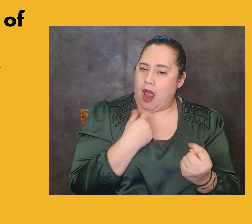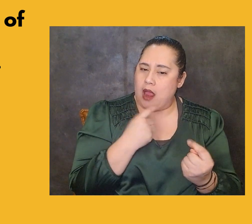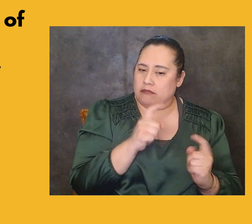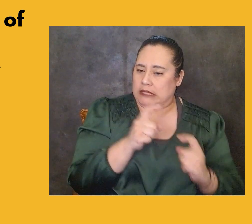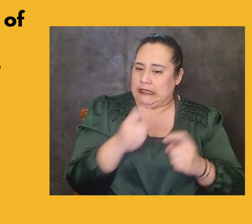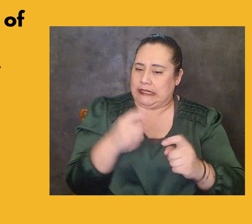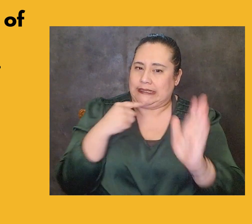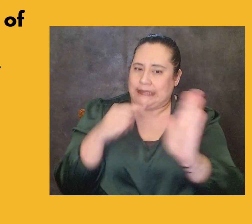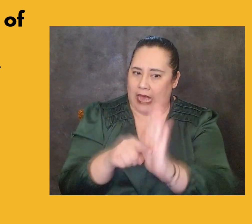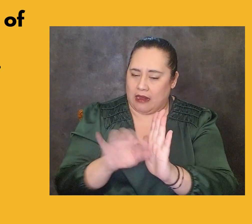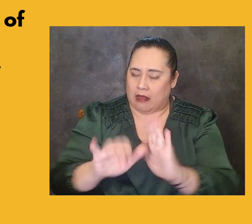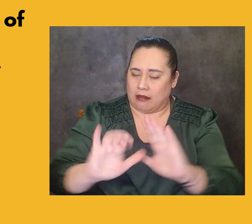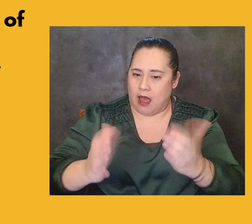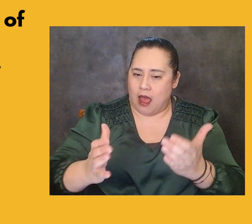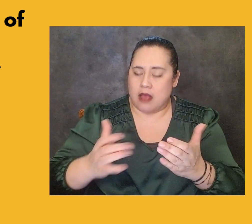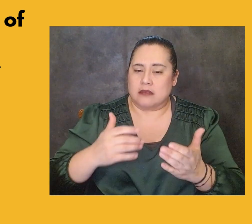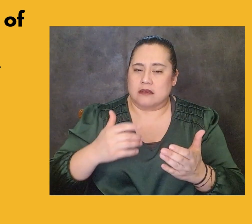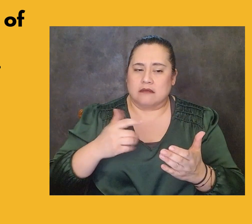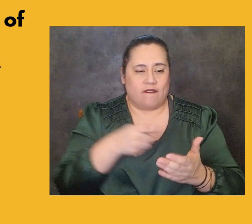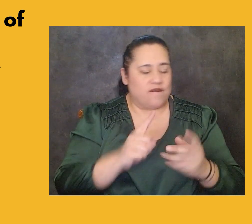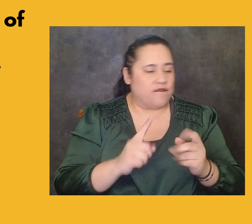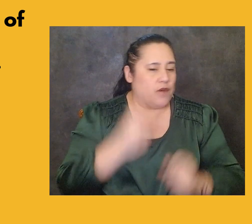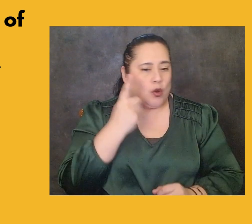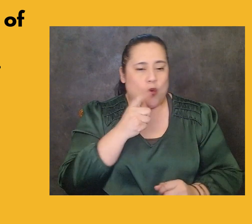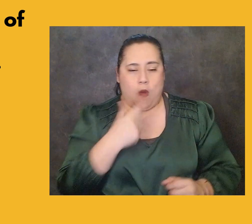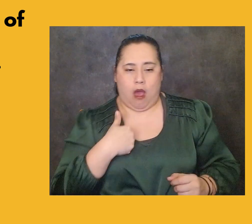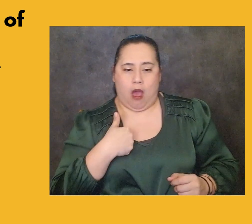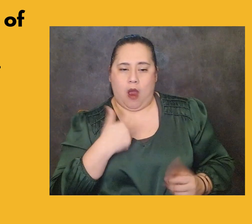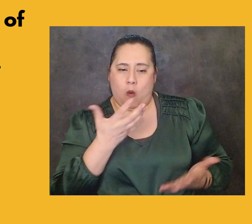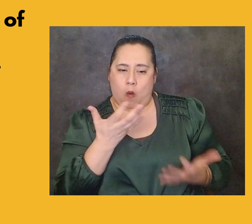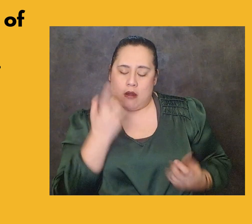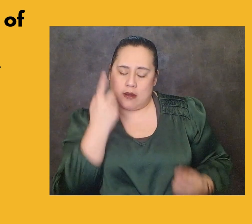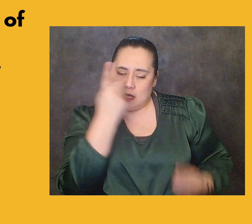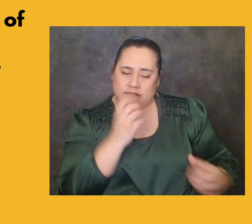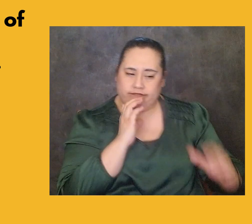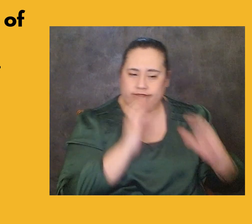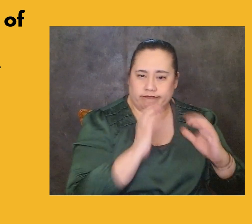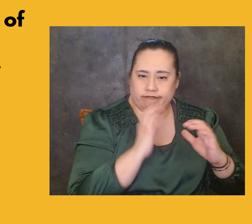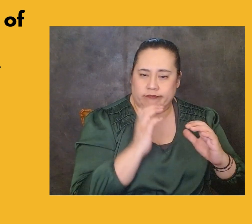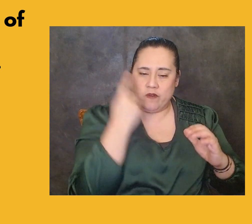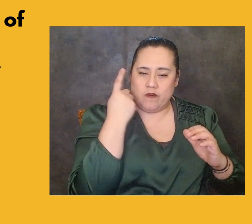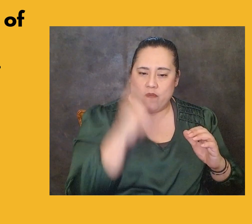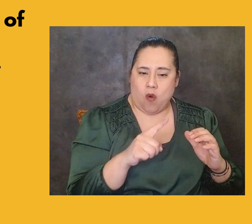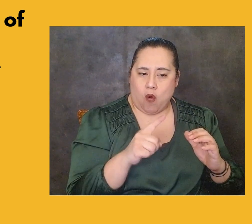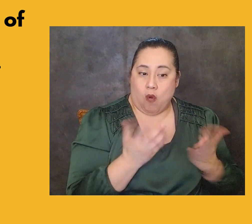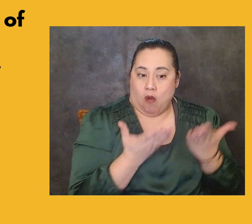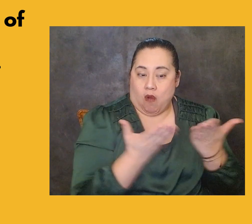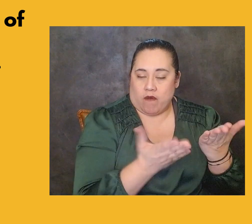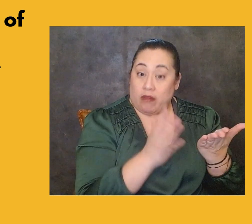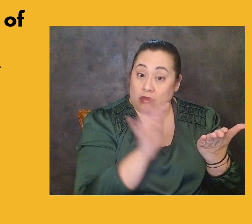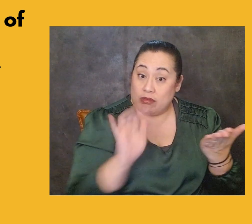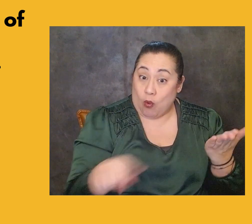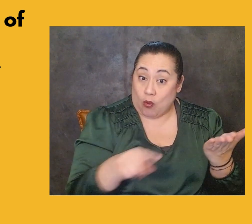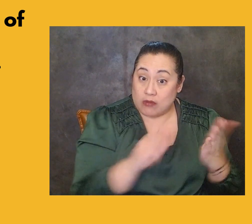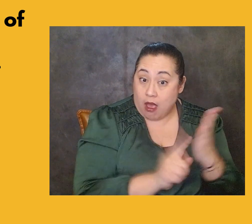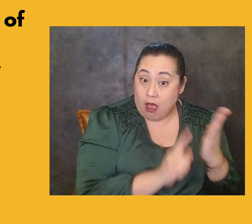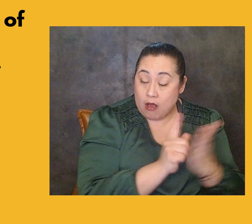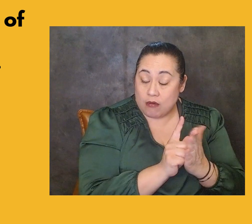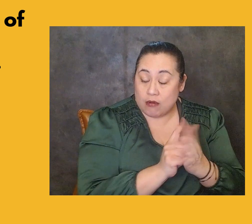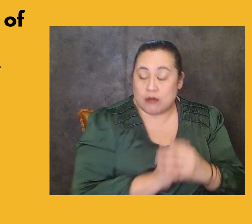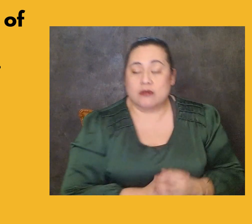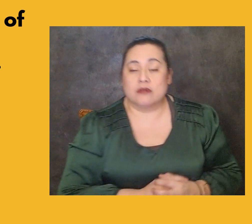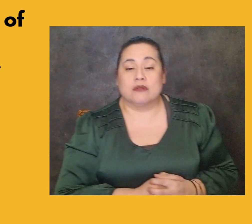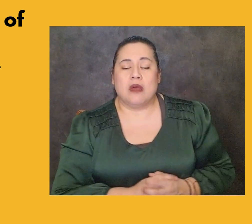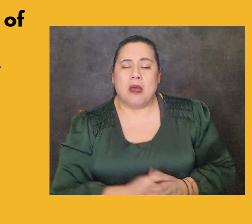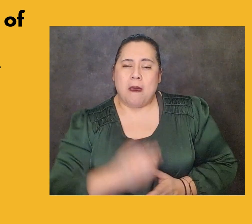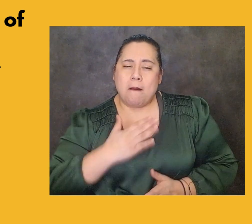that class first. I want to consider them, communicate with them to offer them those hours first.